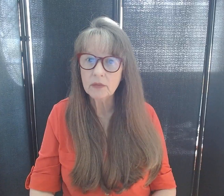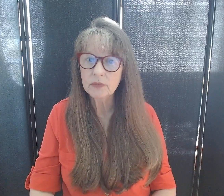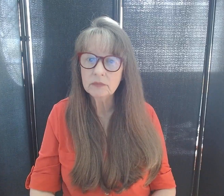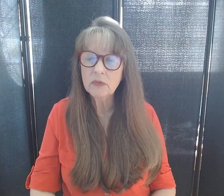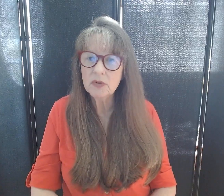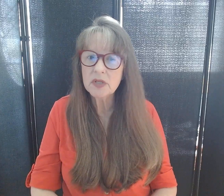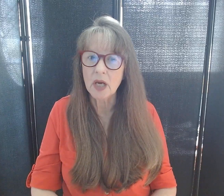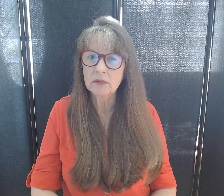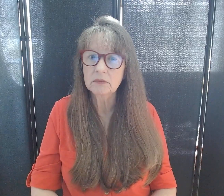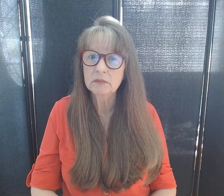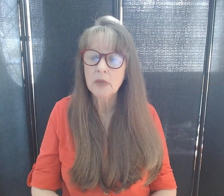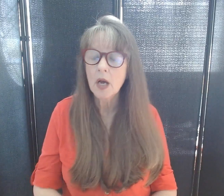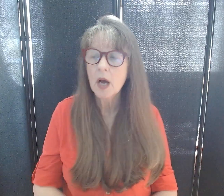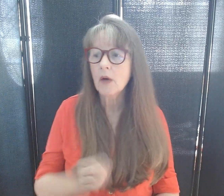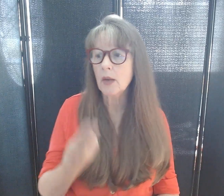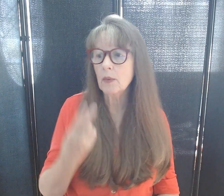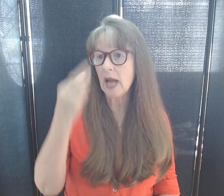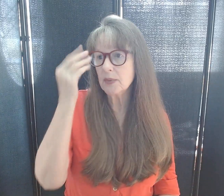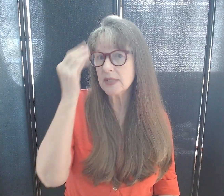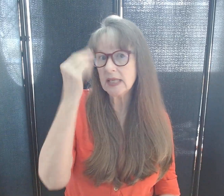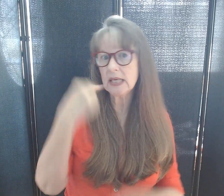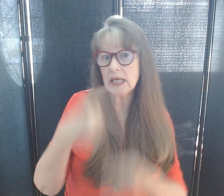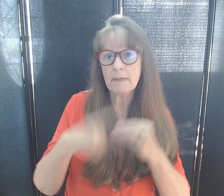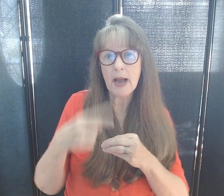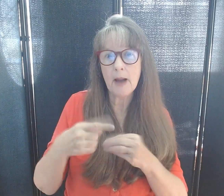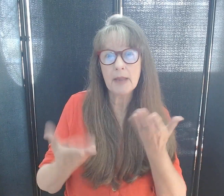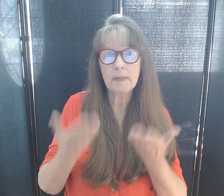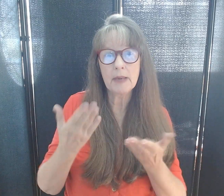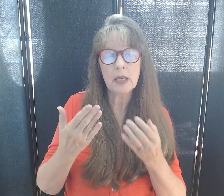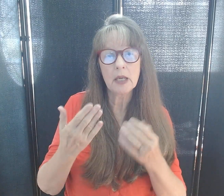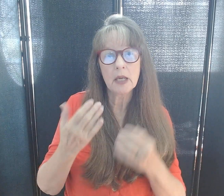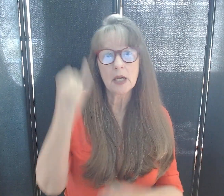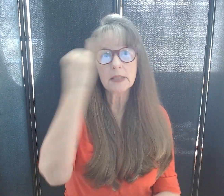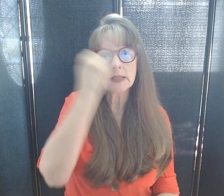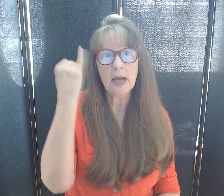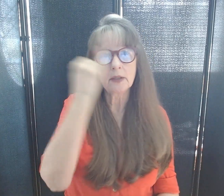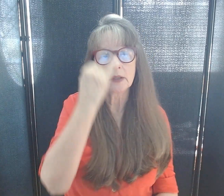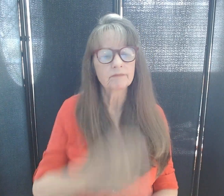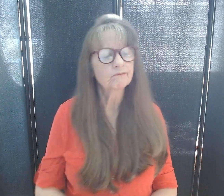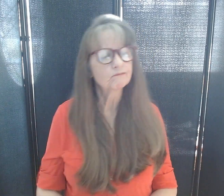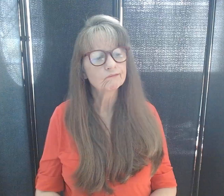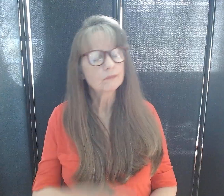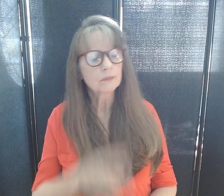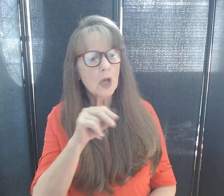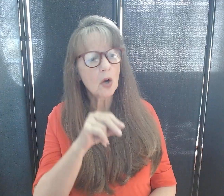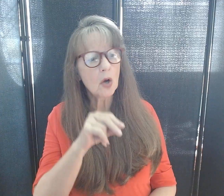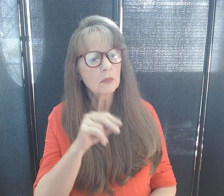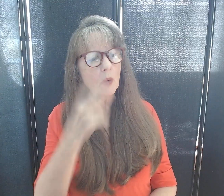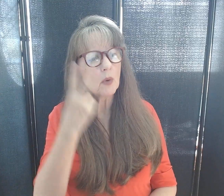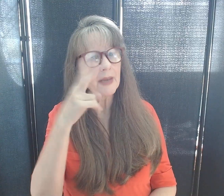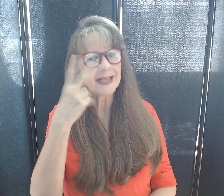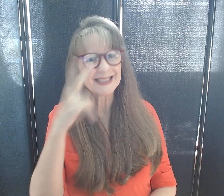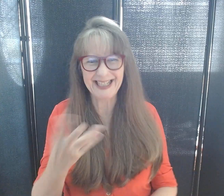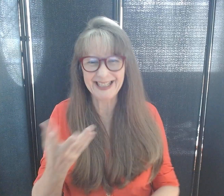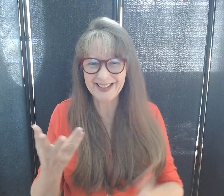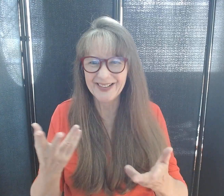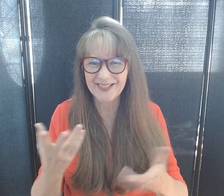You decide. Okay, well, I was thinking about maybe Italian. No, I want Mexican,